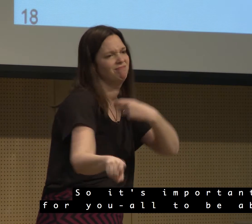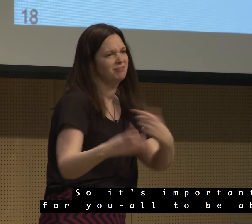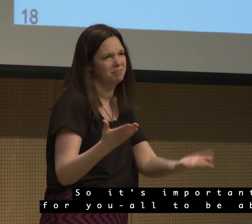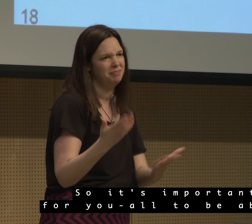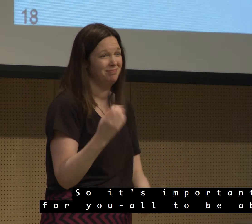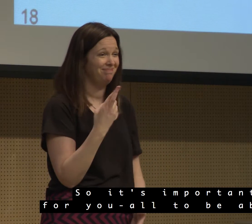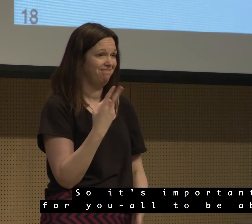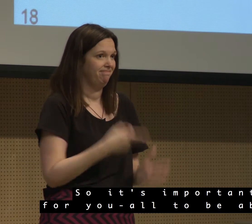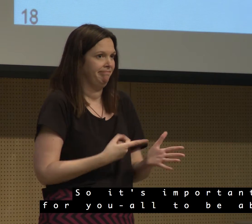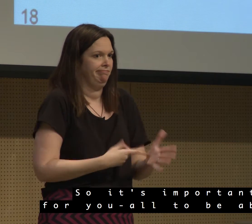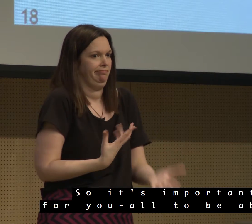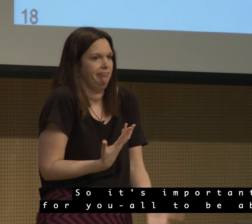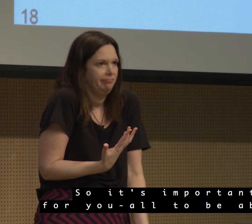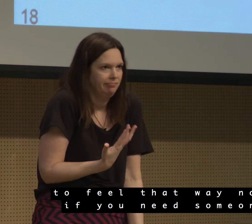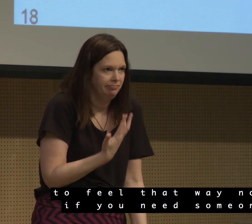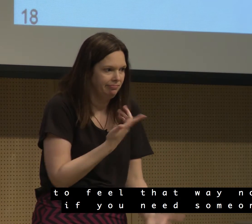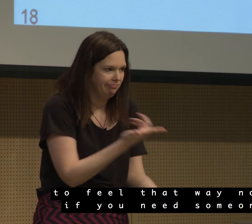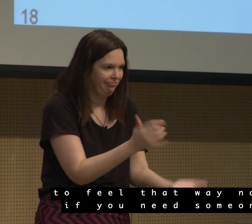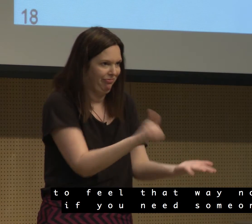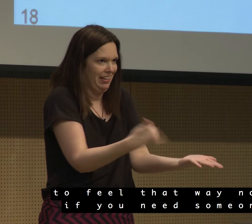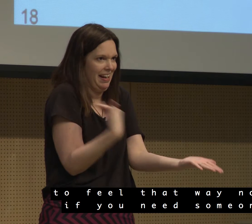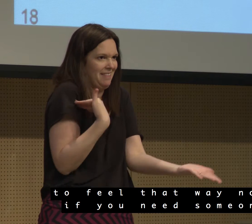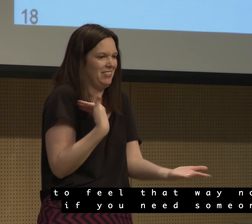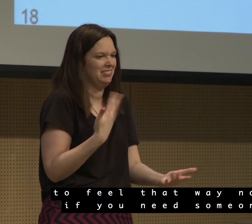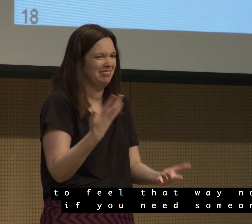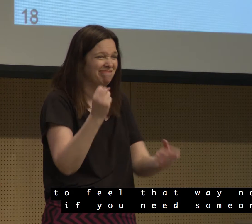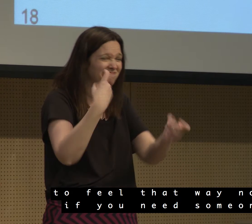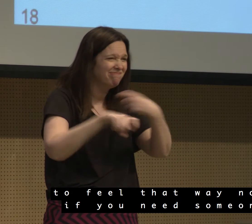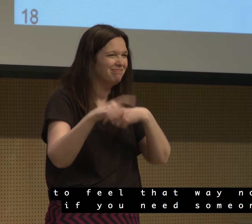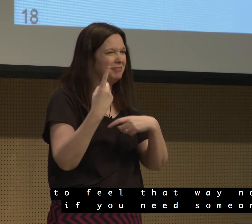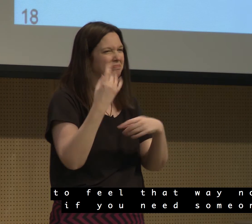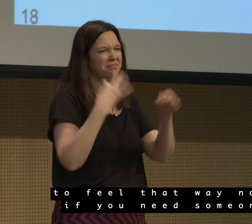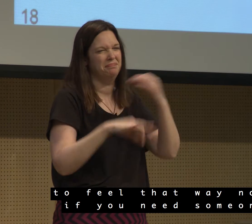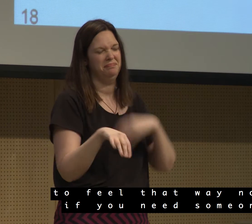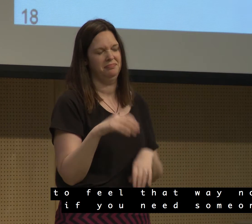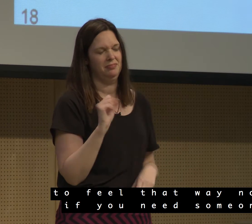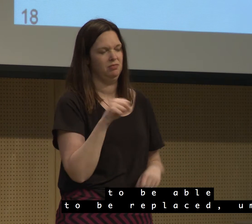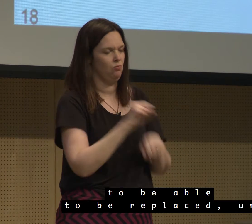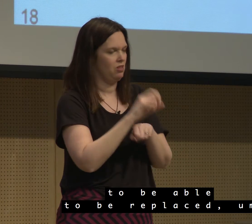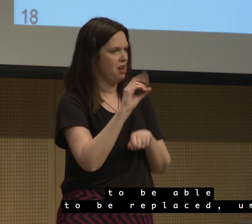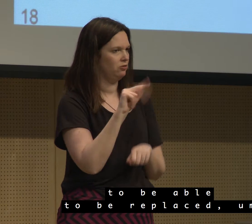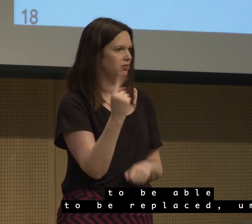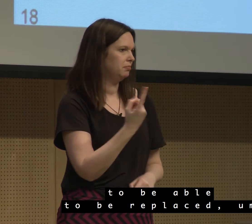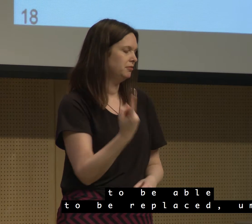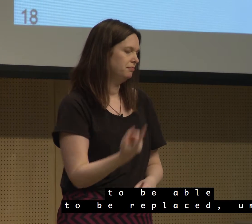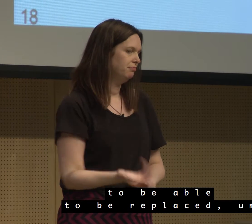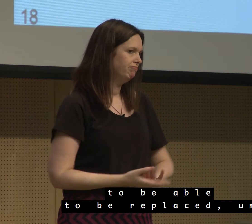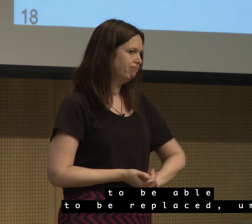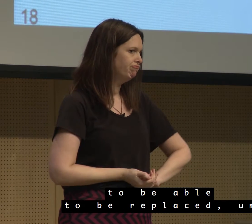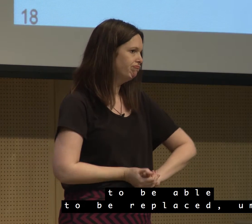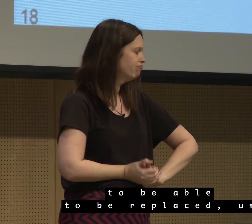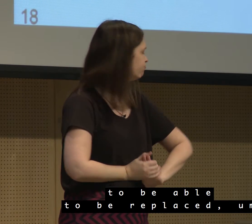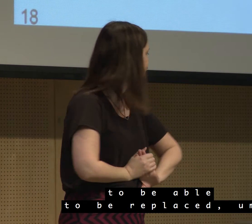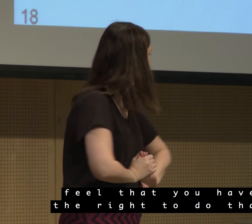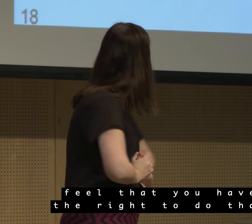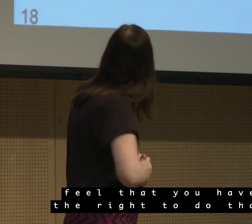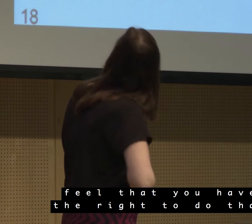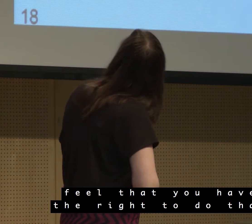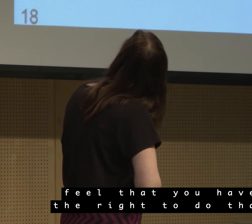So it's important for you all to be able to feel that way now. If you need someone to be able to be replaced, feel that you have the